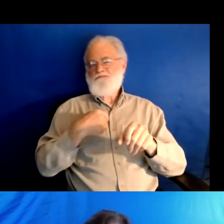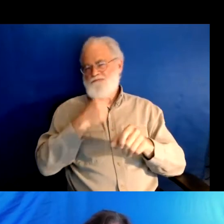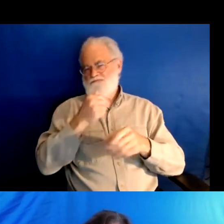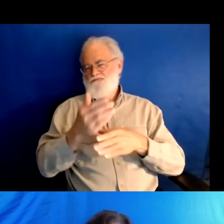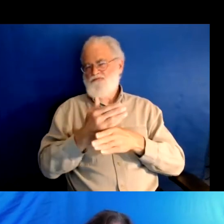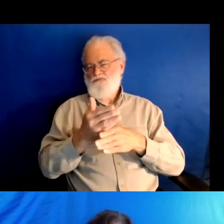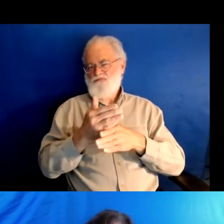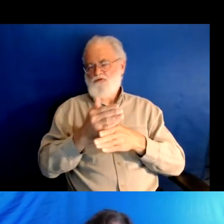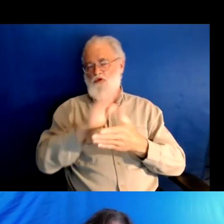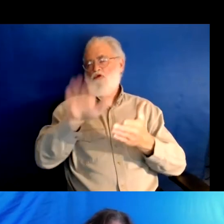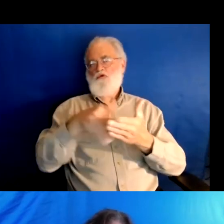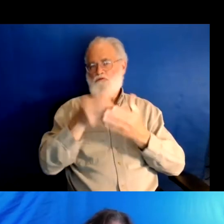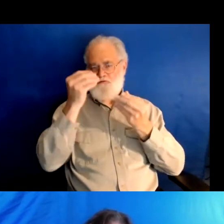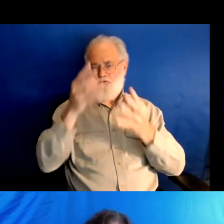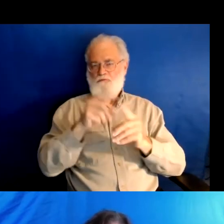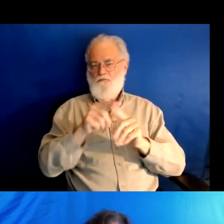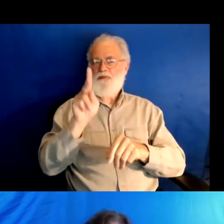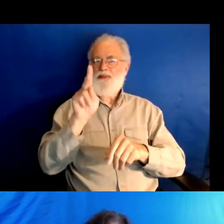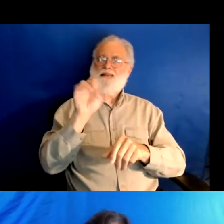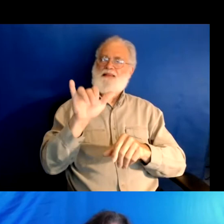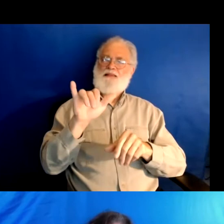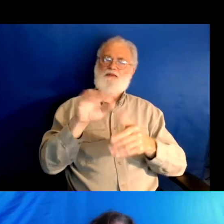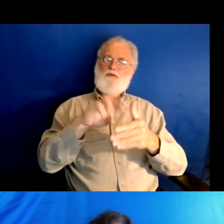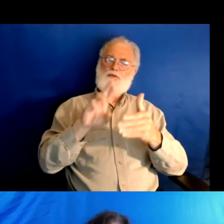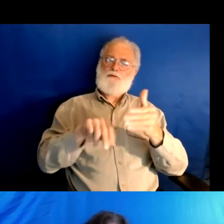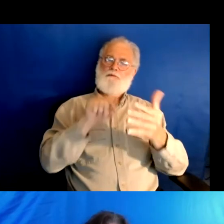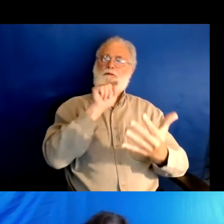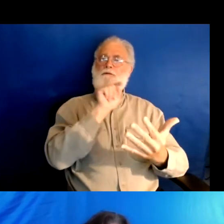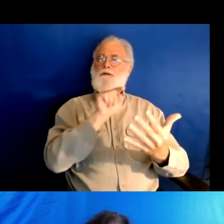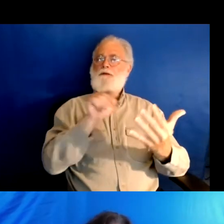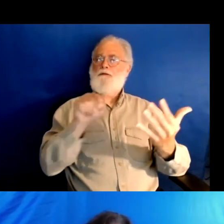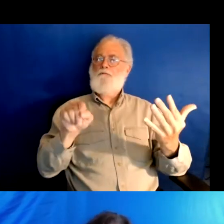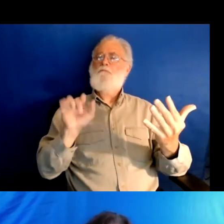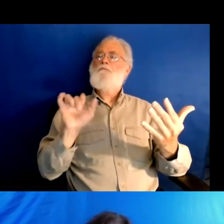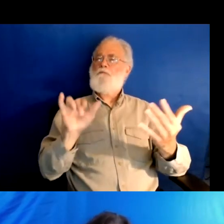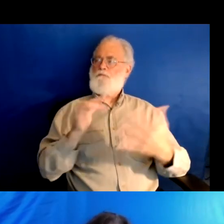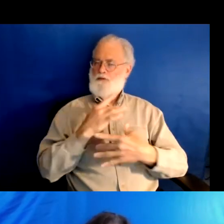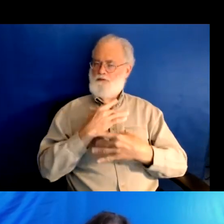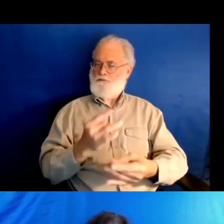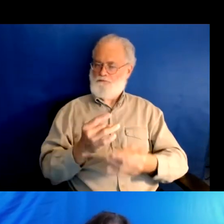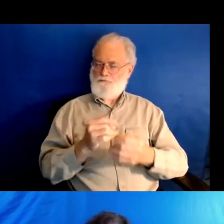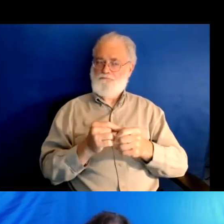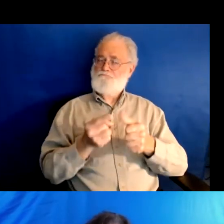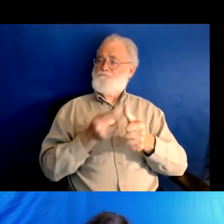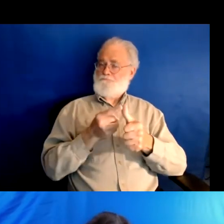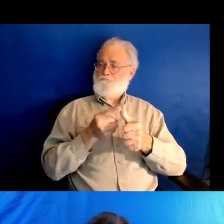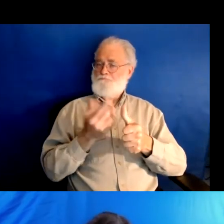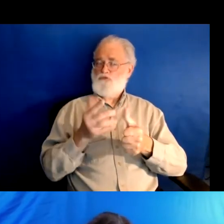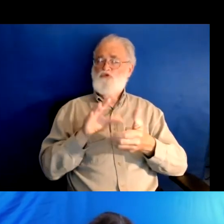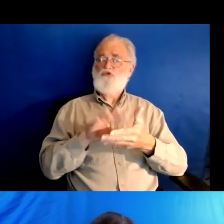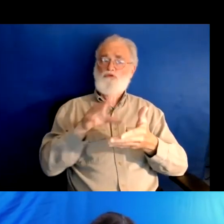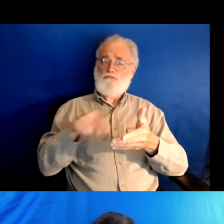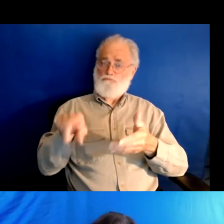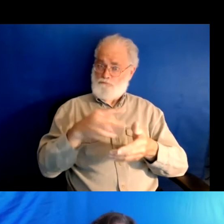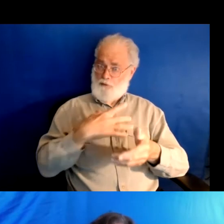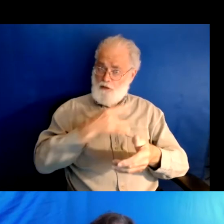The students were asked, and I'm not sharing, this is key results, which were